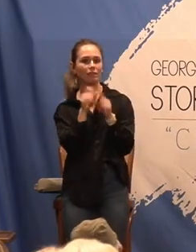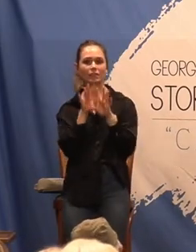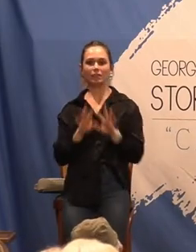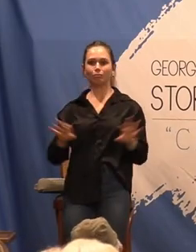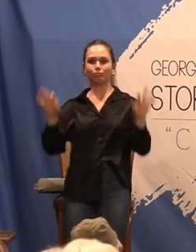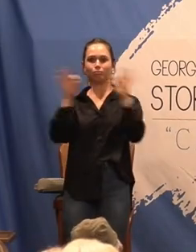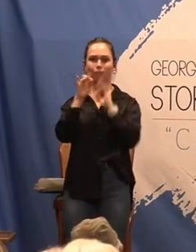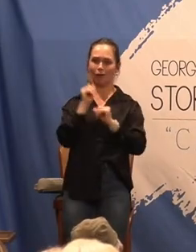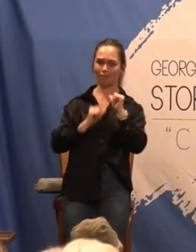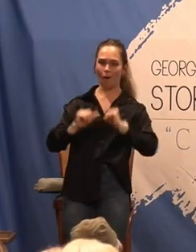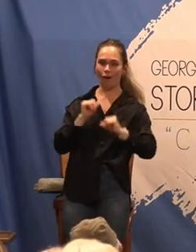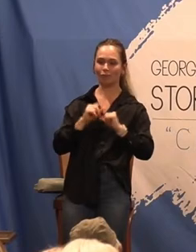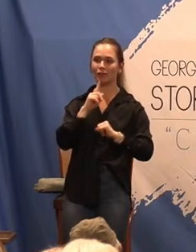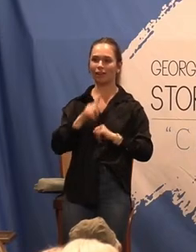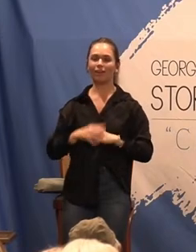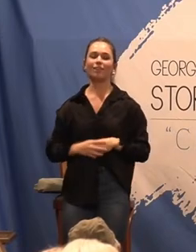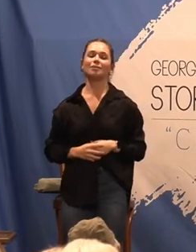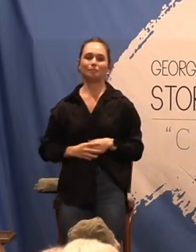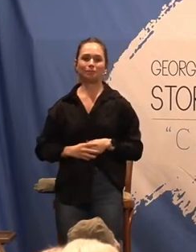our art.